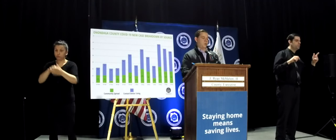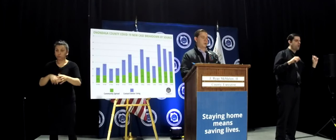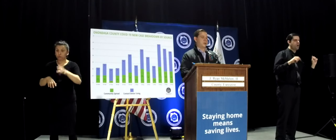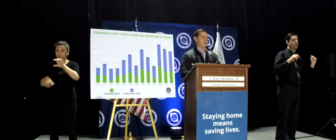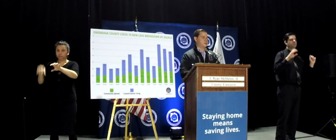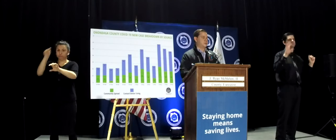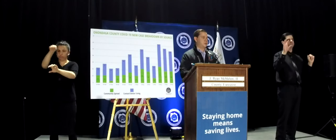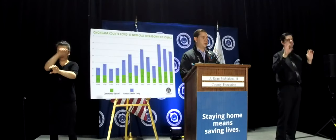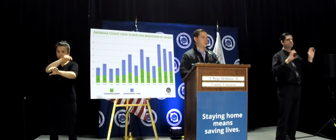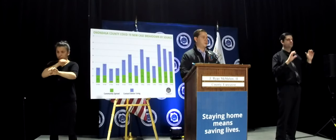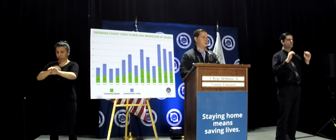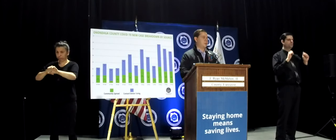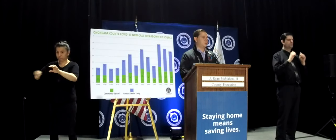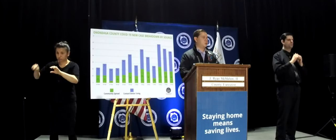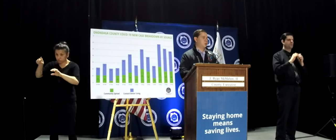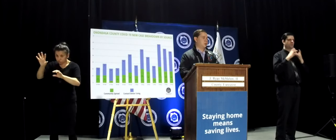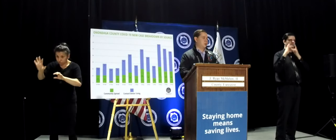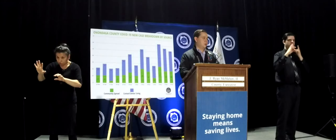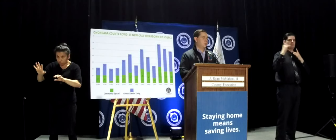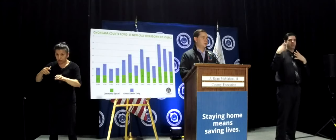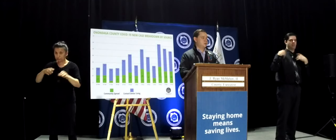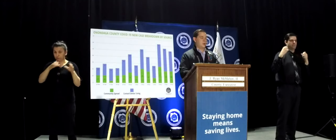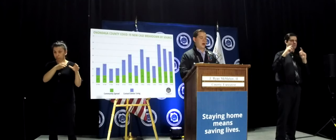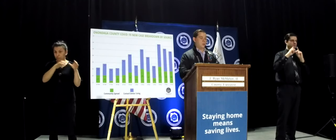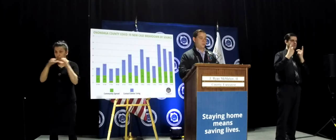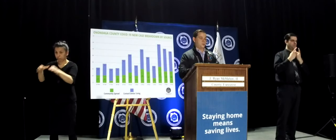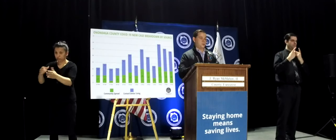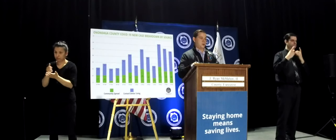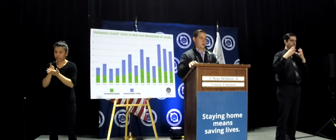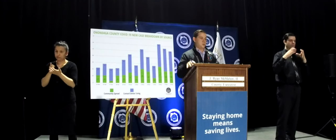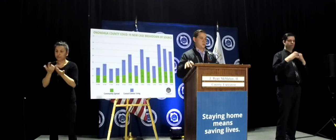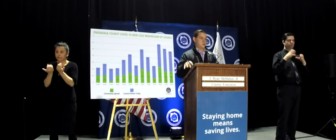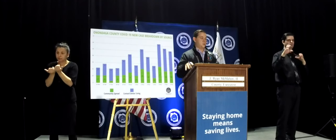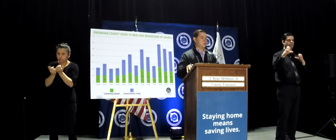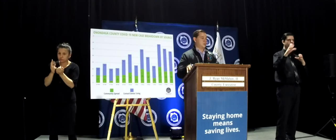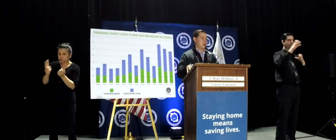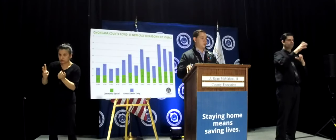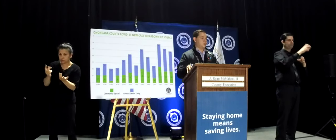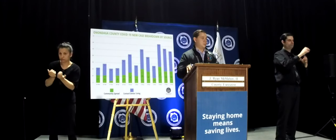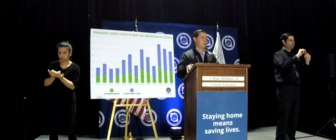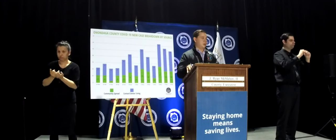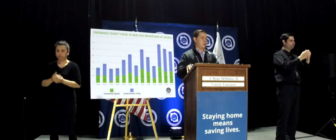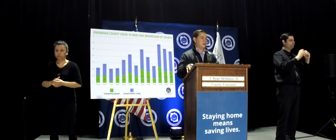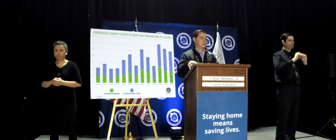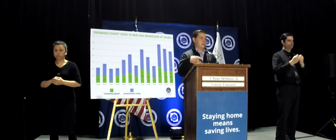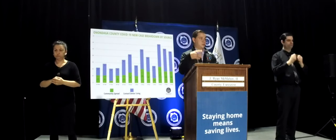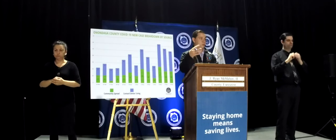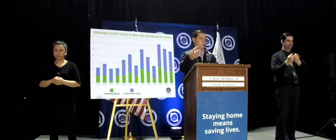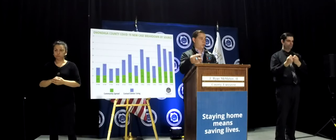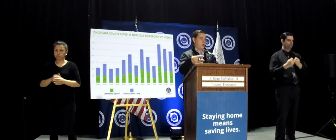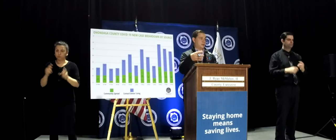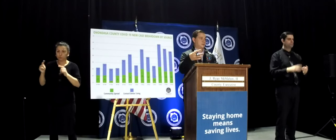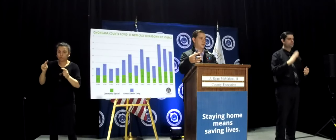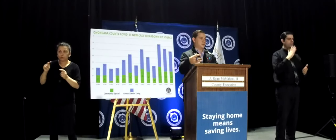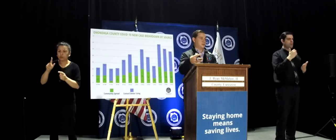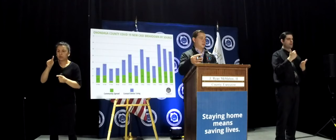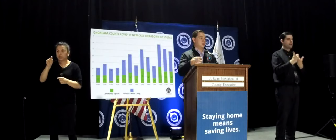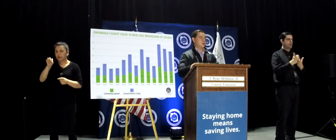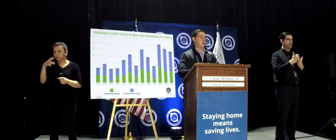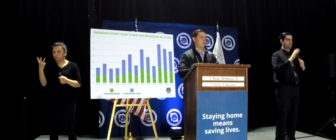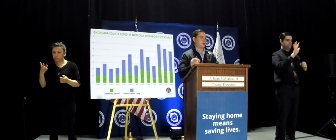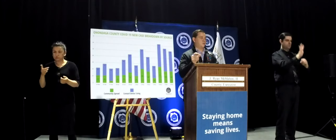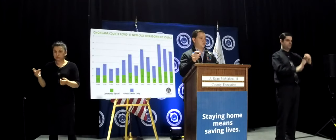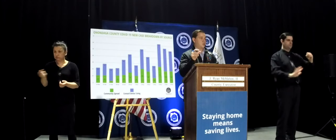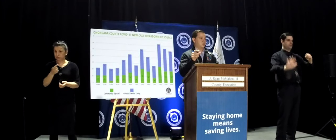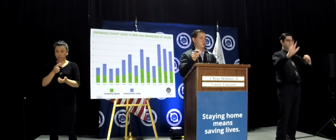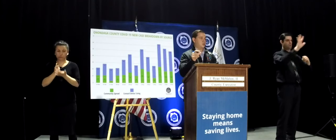But we're looking at this as a shared service opportunity to help some of these counties immediately as they do more proactive testing